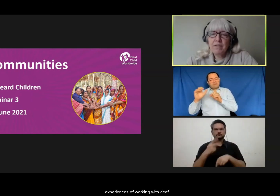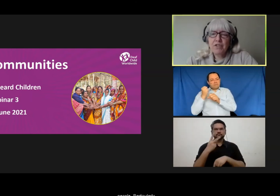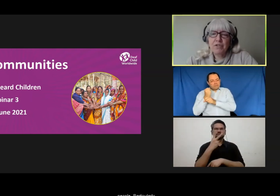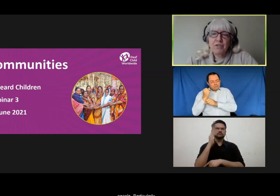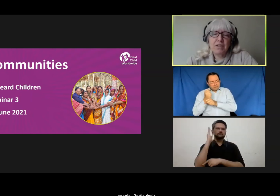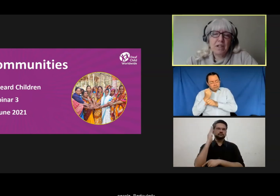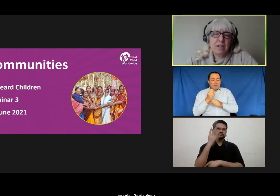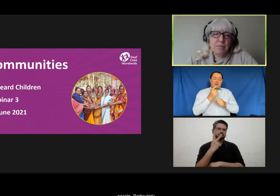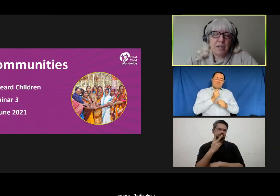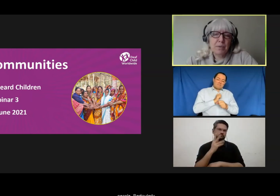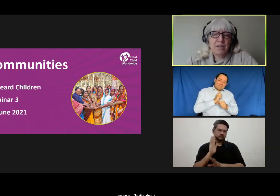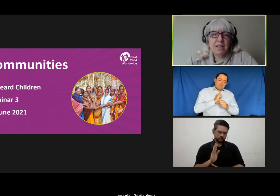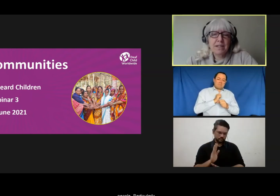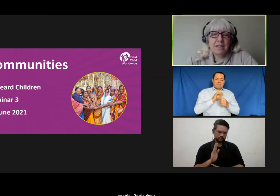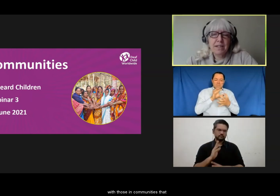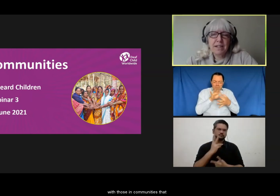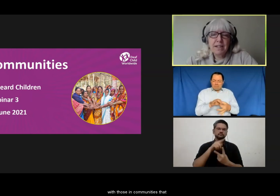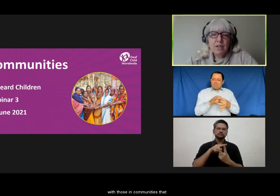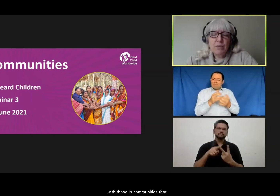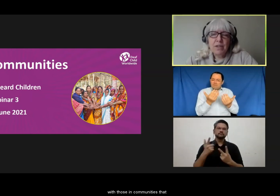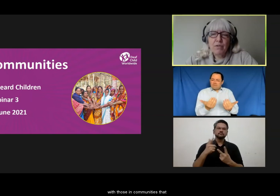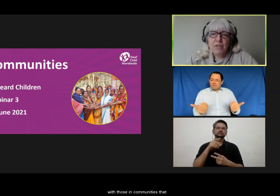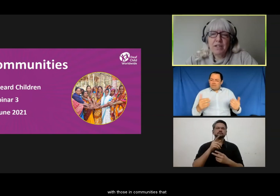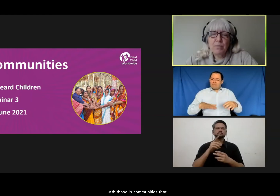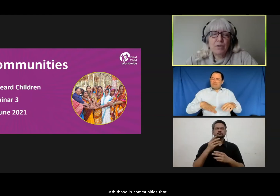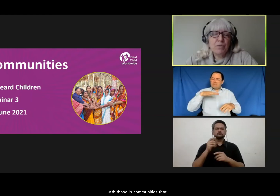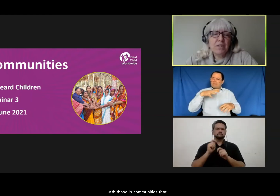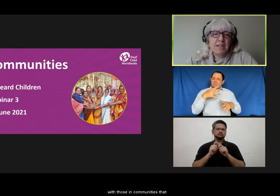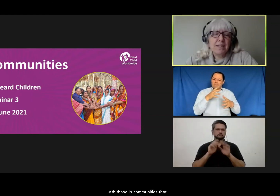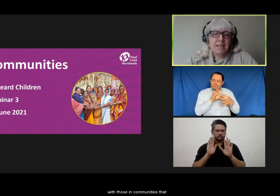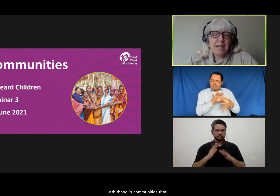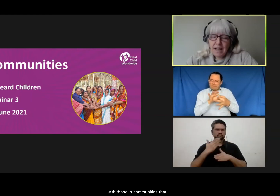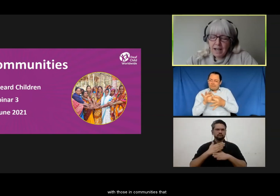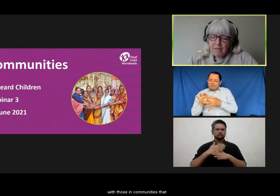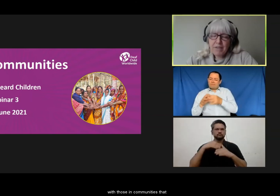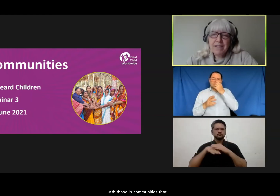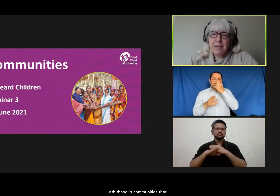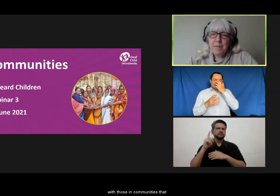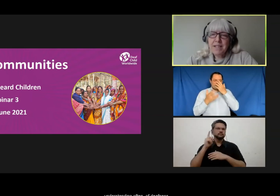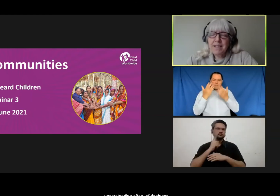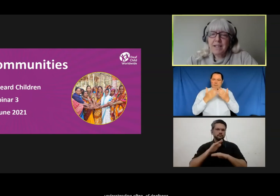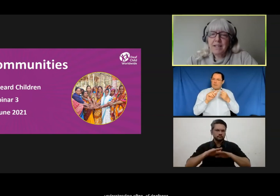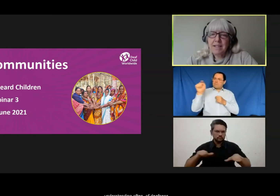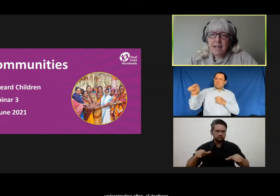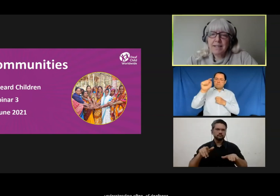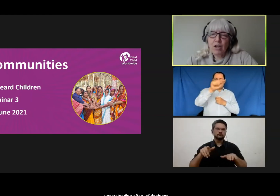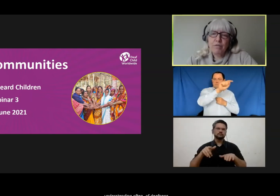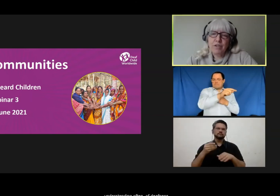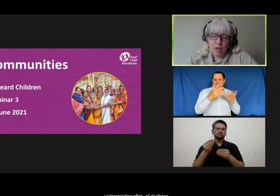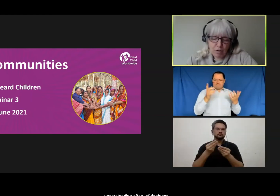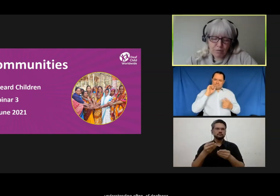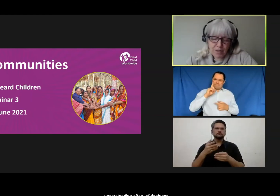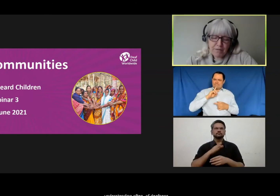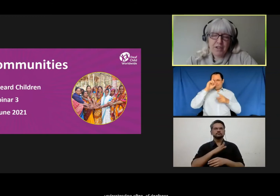with deaf children and young people, particularly with those in communities that have very limited understanding